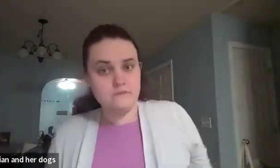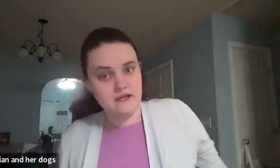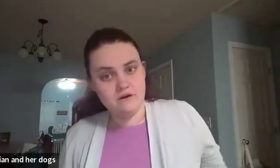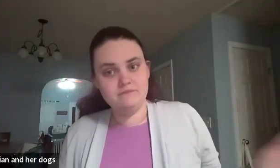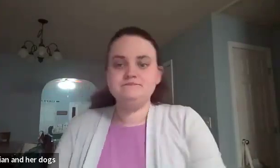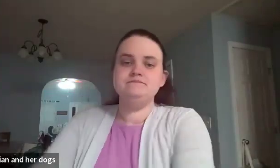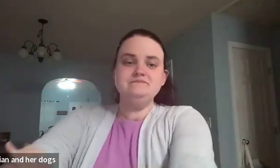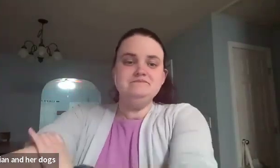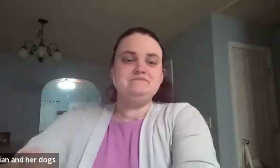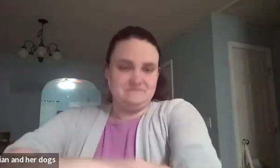for penguin.